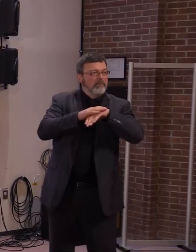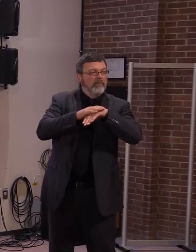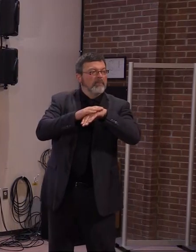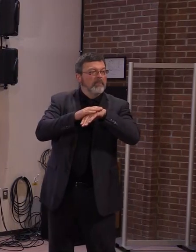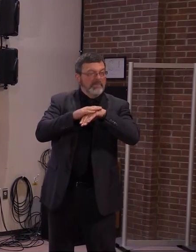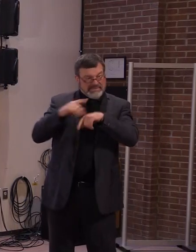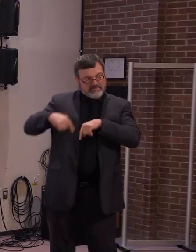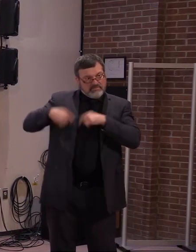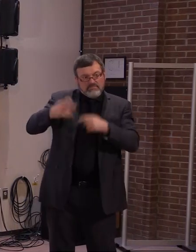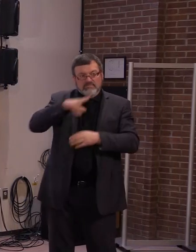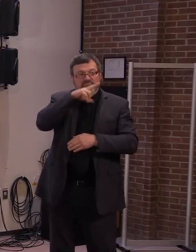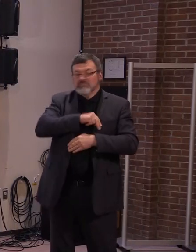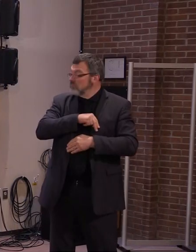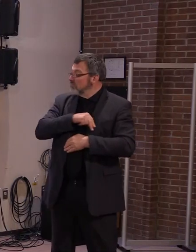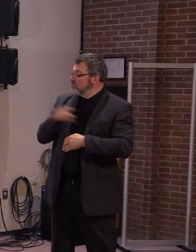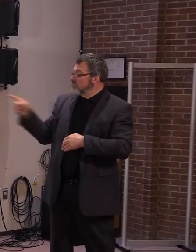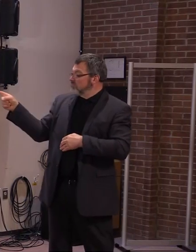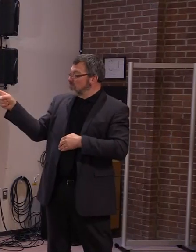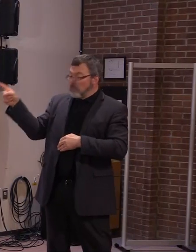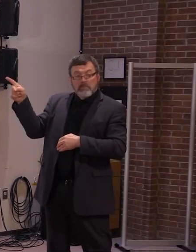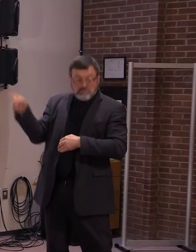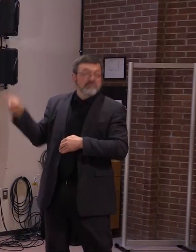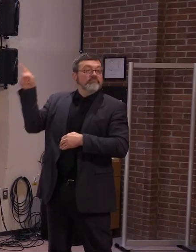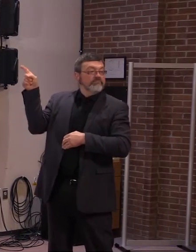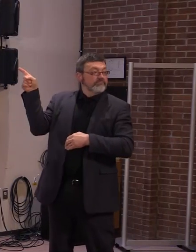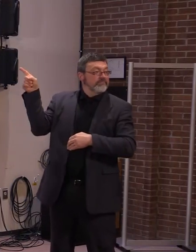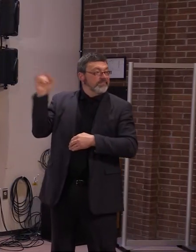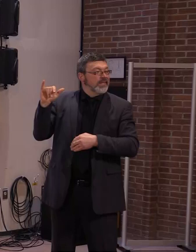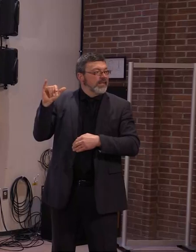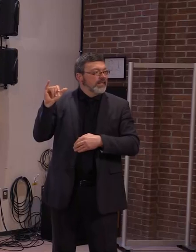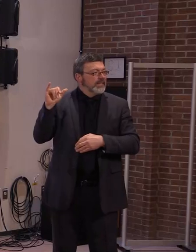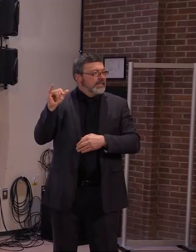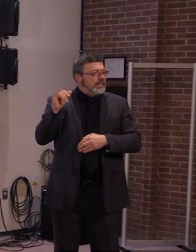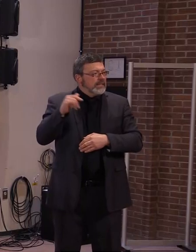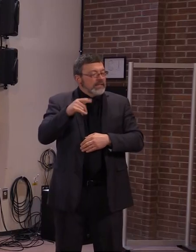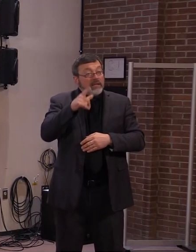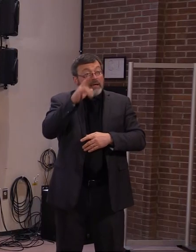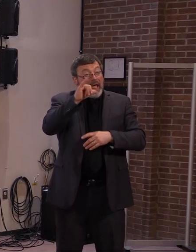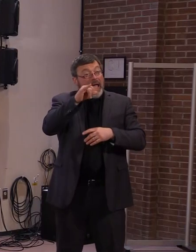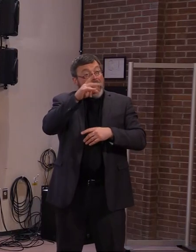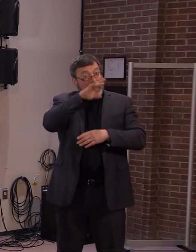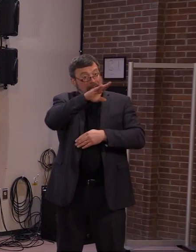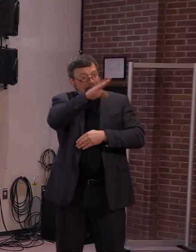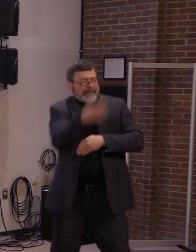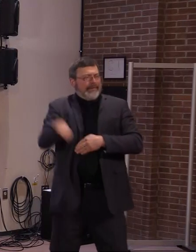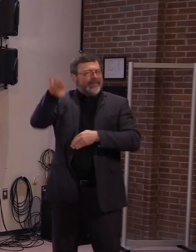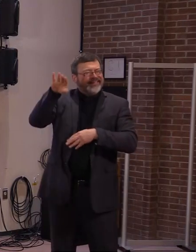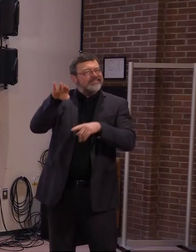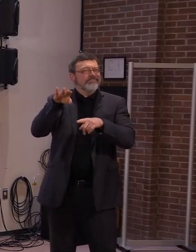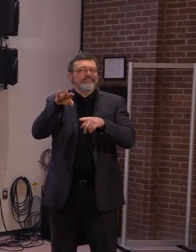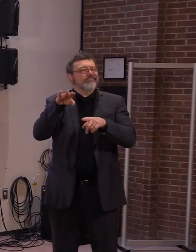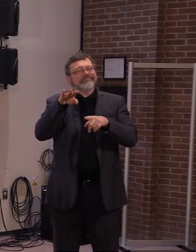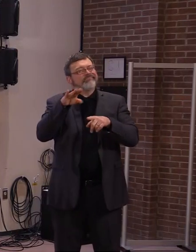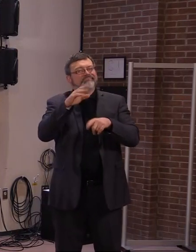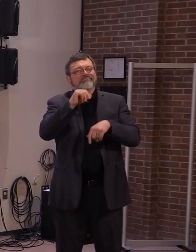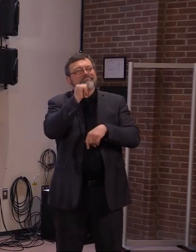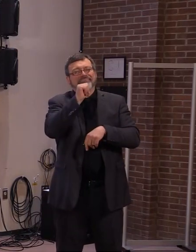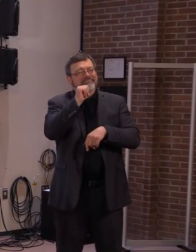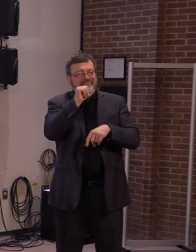holiday after an somewhat artificial decrease in cases with lower testing last week. Cases in Vermont are